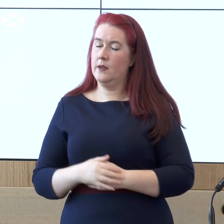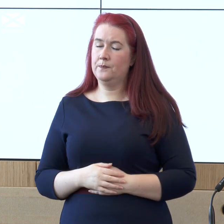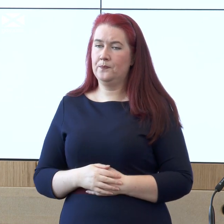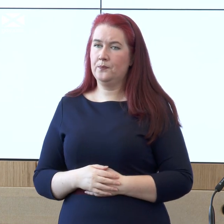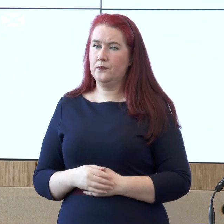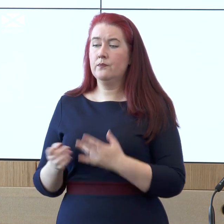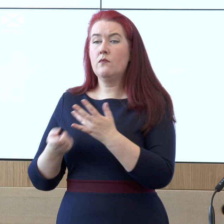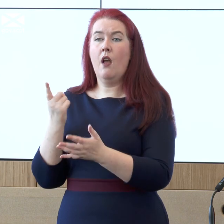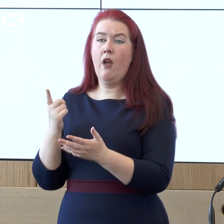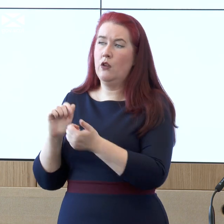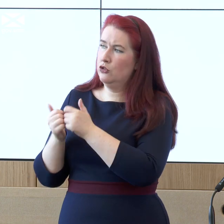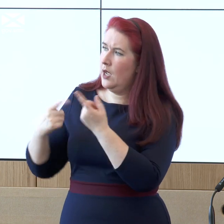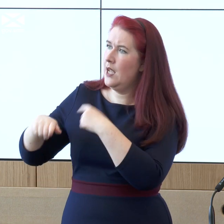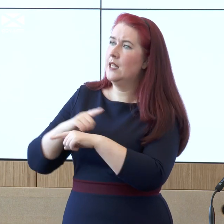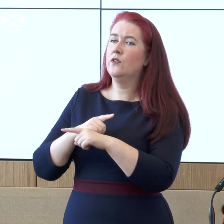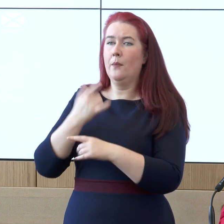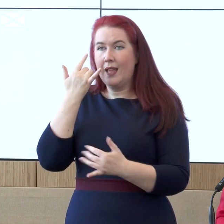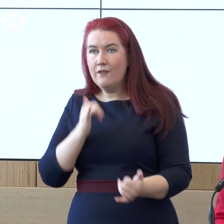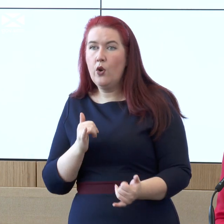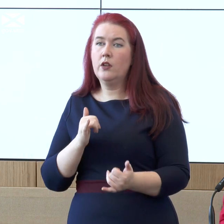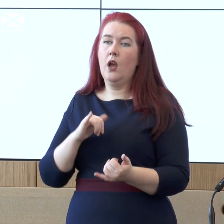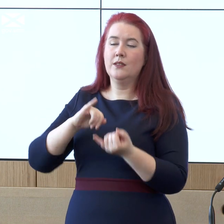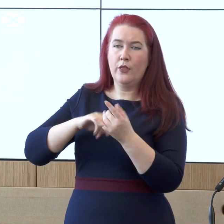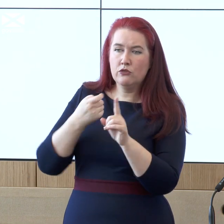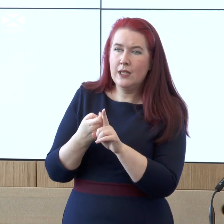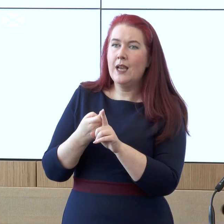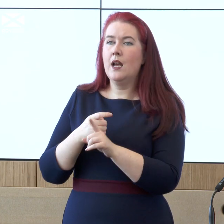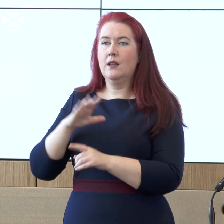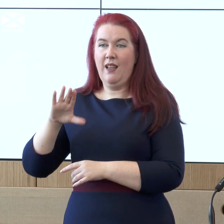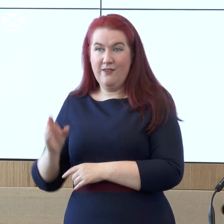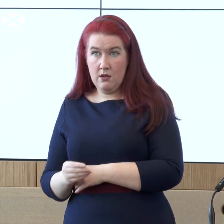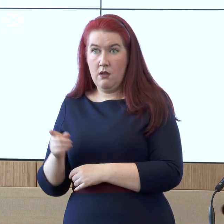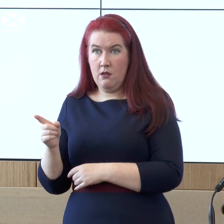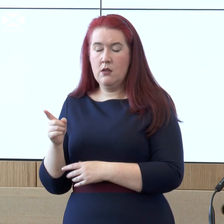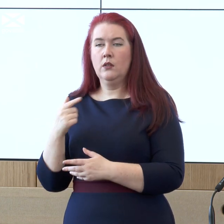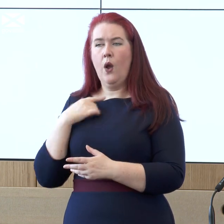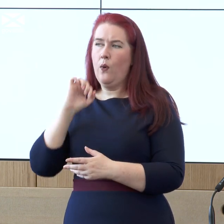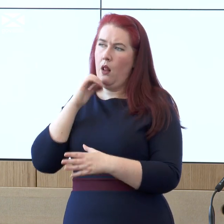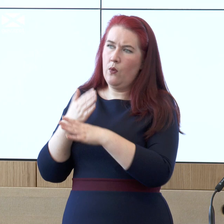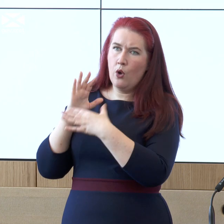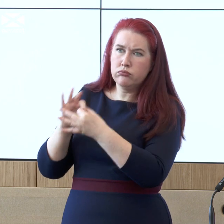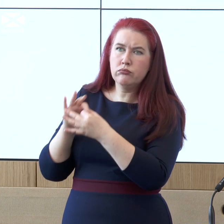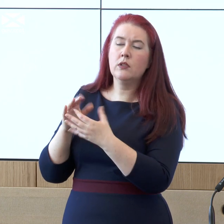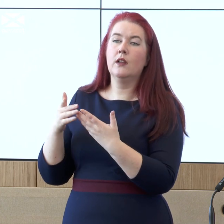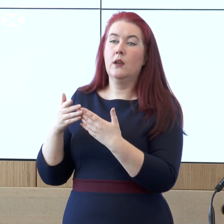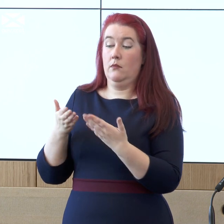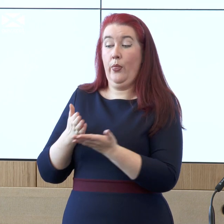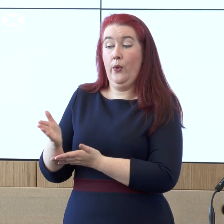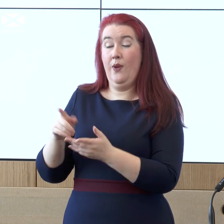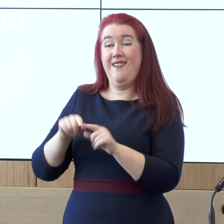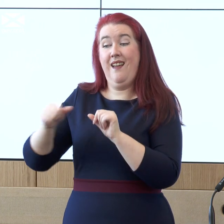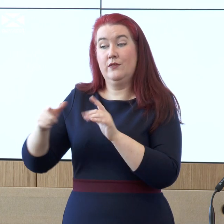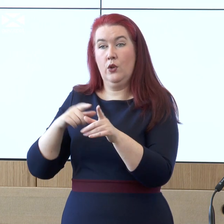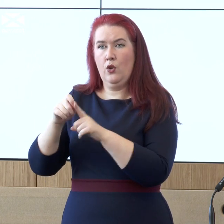from California, Korea, Mexico and South Africa, I'll be working during and after COP to increase support for those